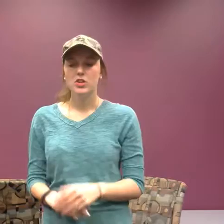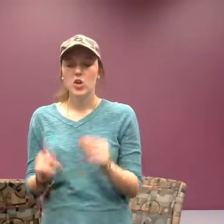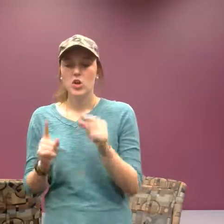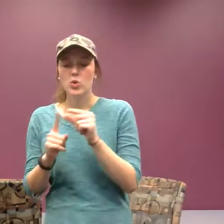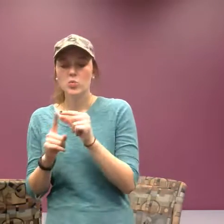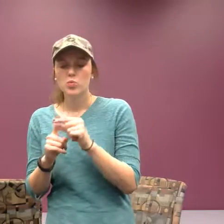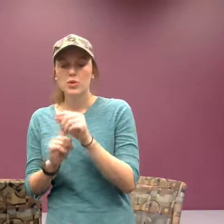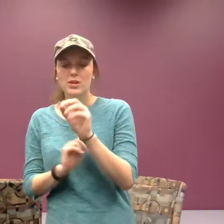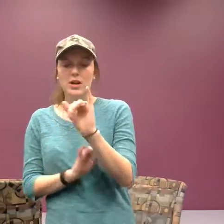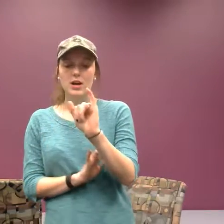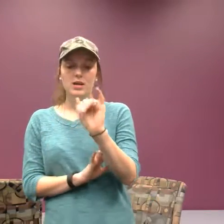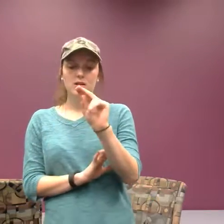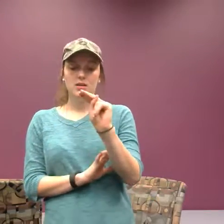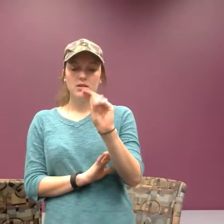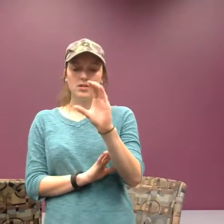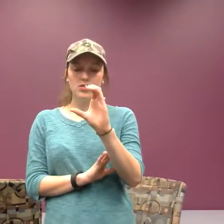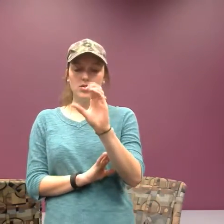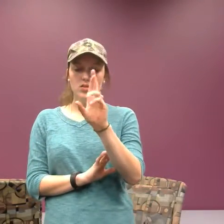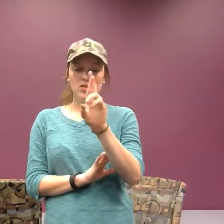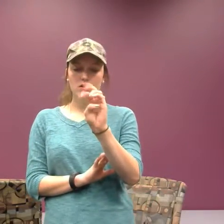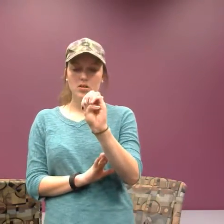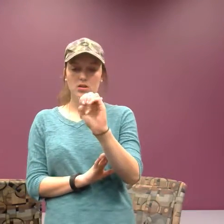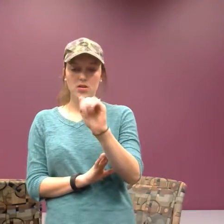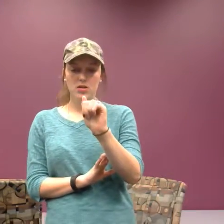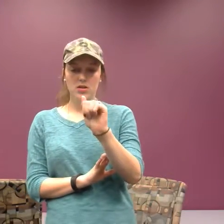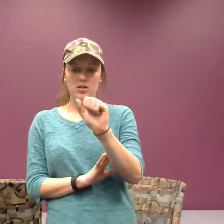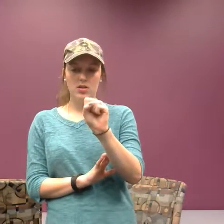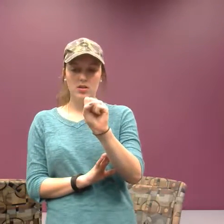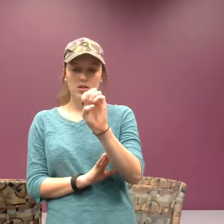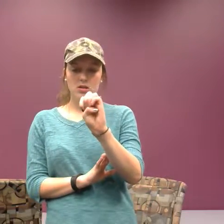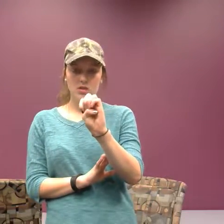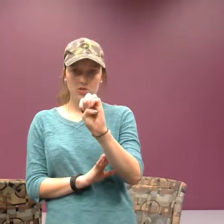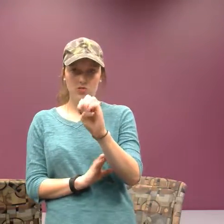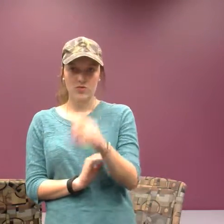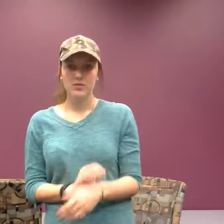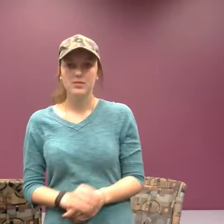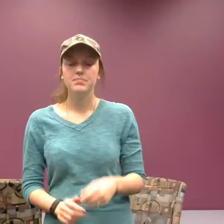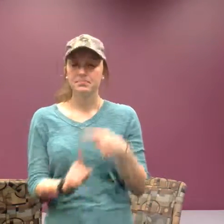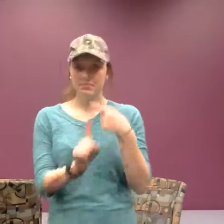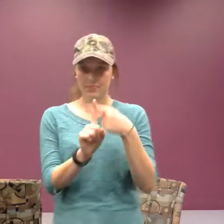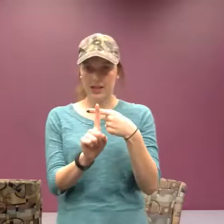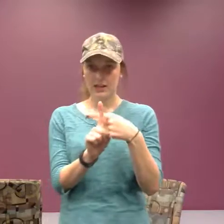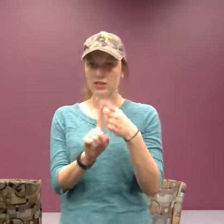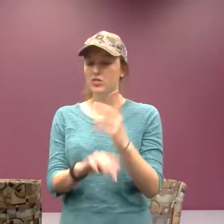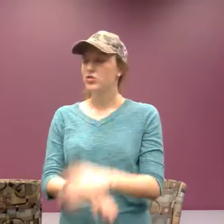I'm just going to throw out a bunch of words here. Addition again. Twice.